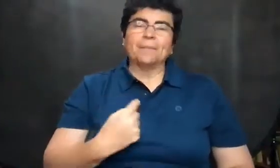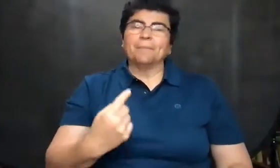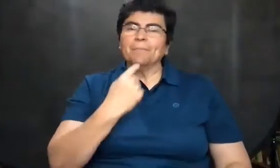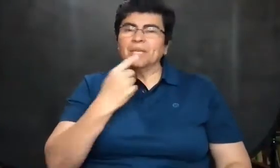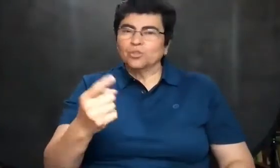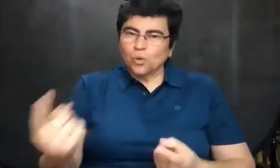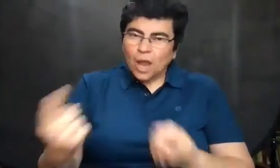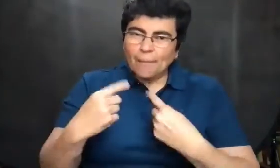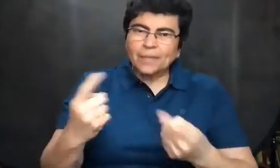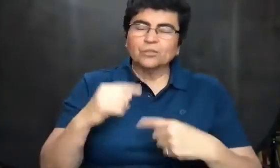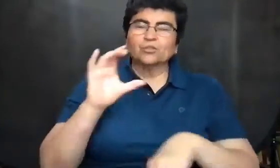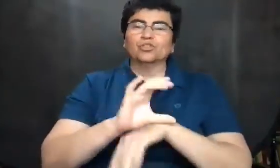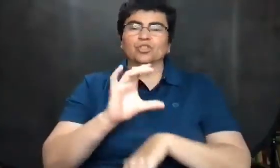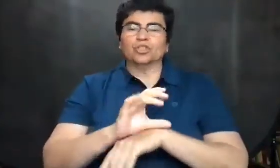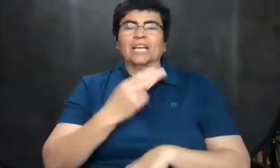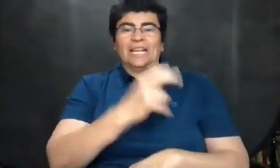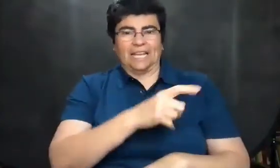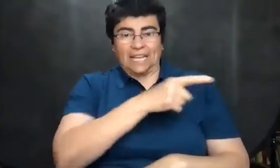church. And he was sorry that